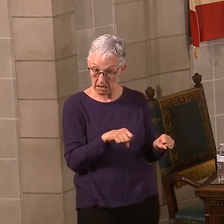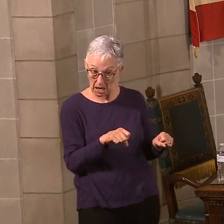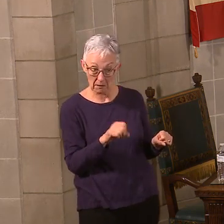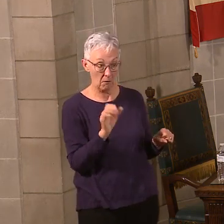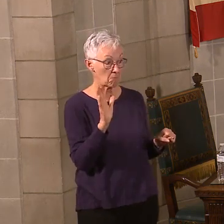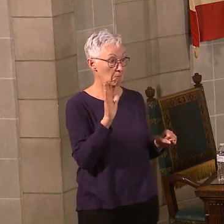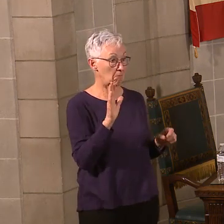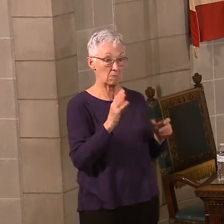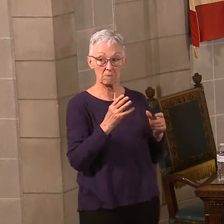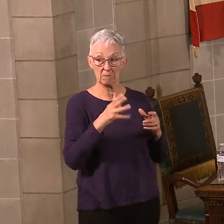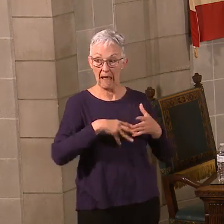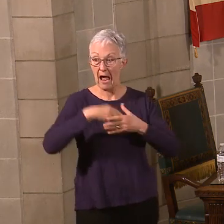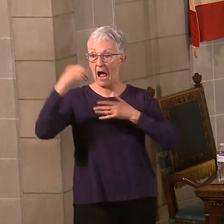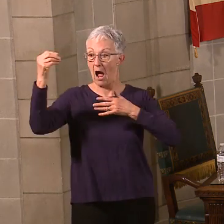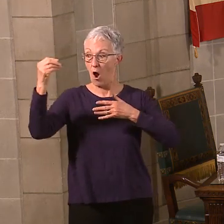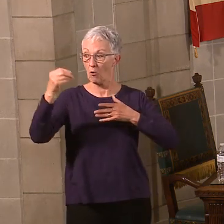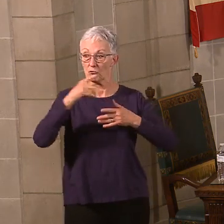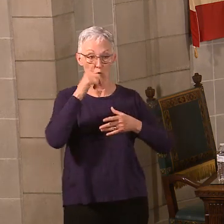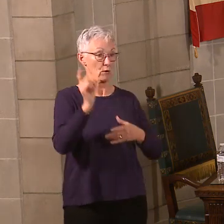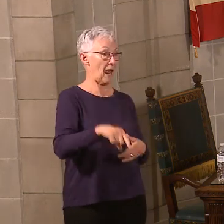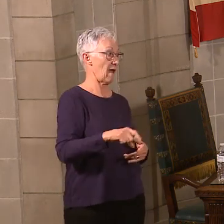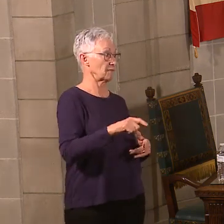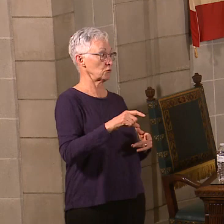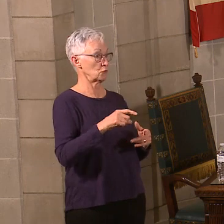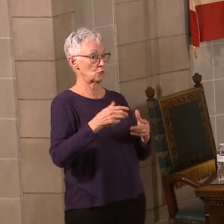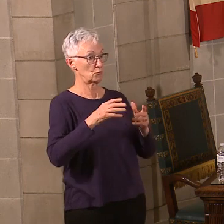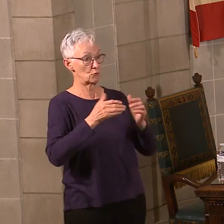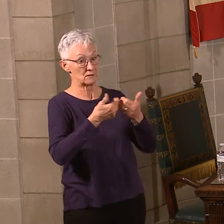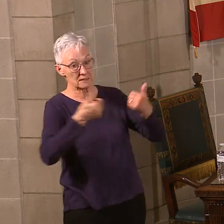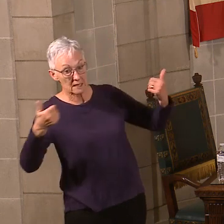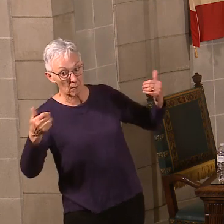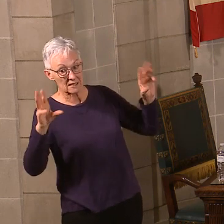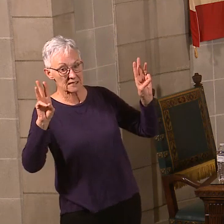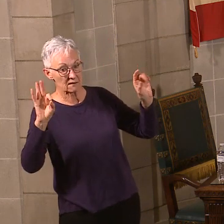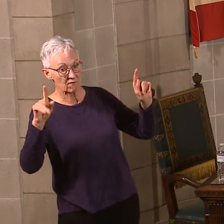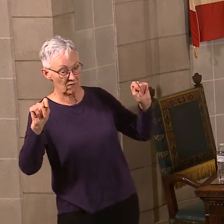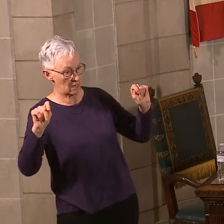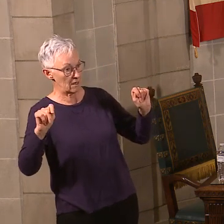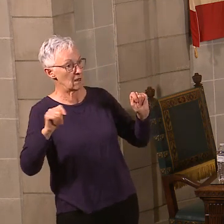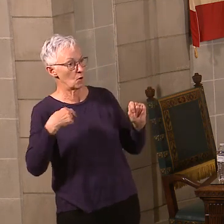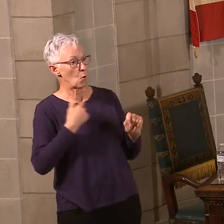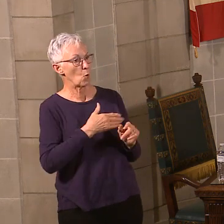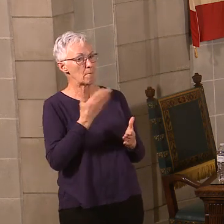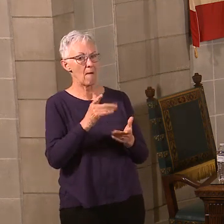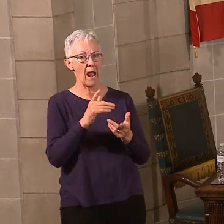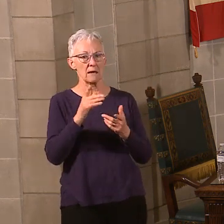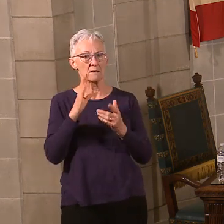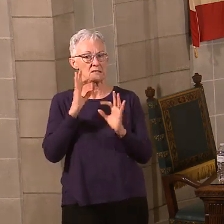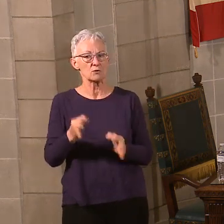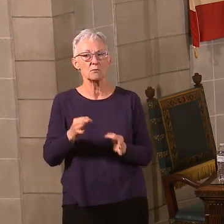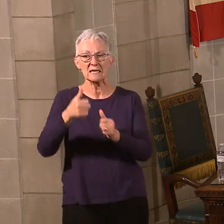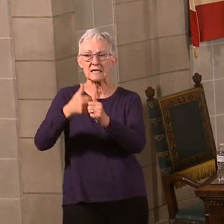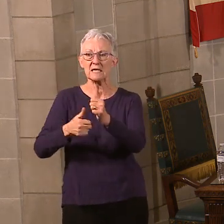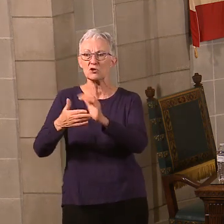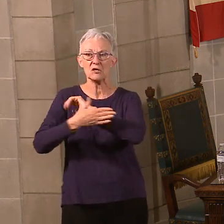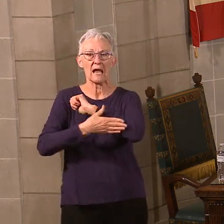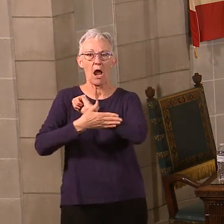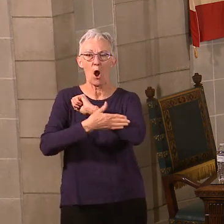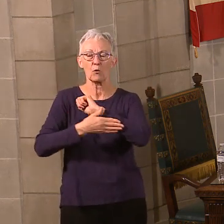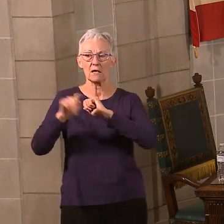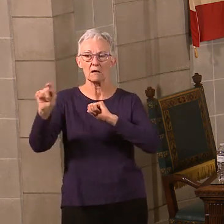want to see football this fall? Stay home. If you're a high schooler, it's kind of graduation plan for August, you want to go to that graduation ceremony? Stay